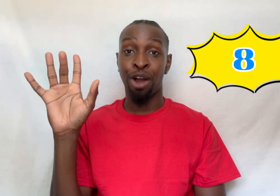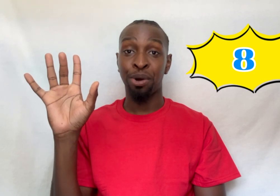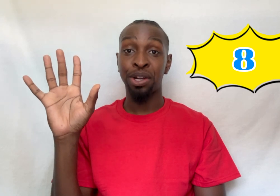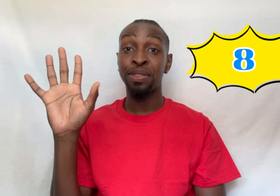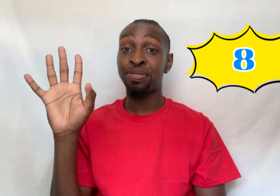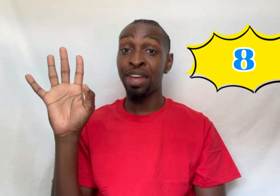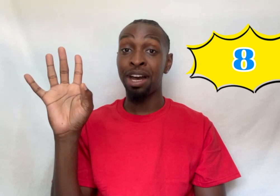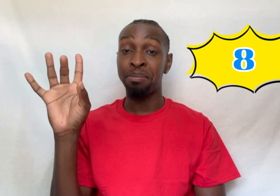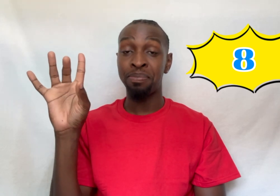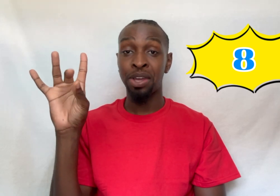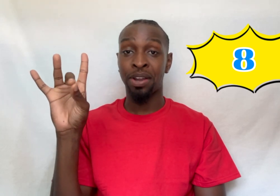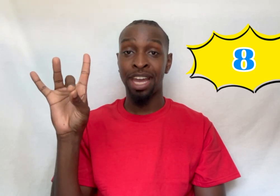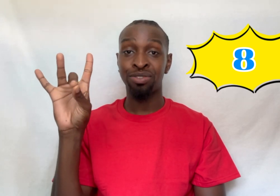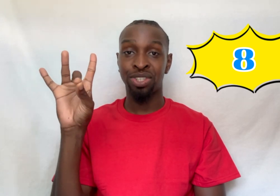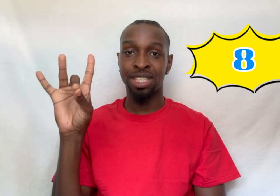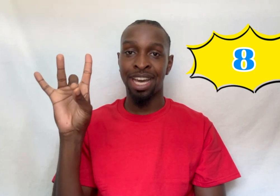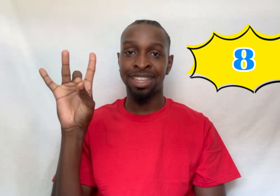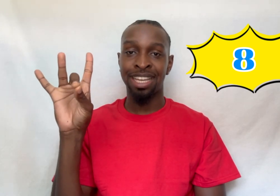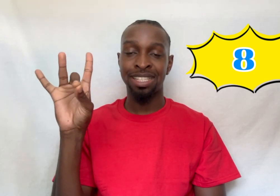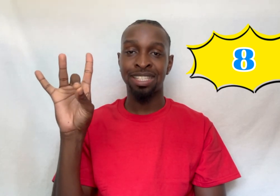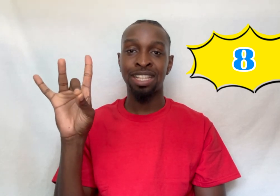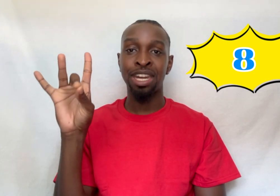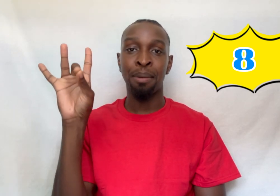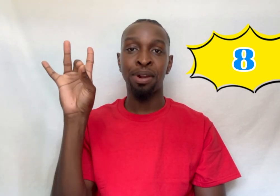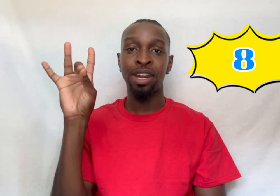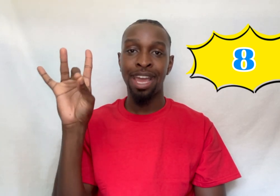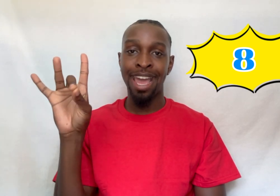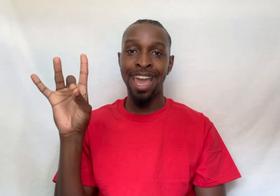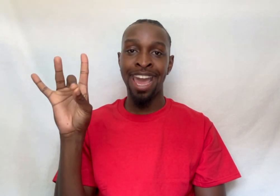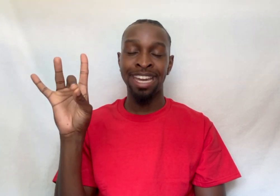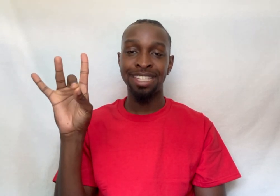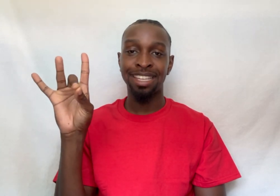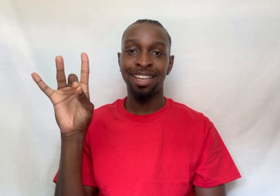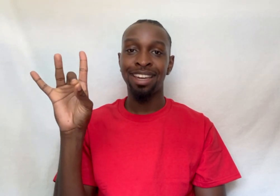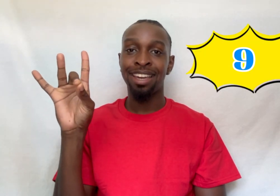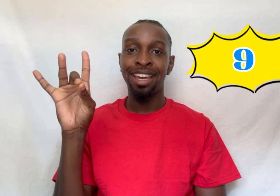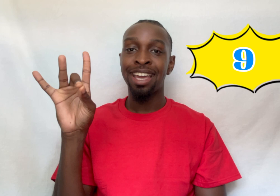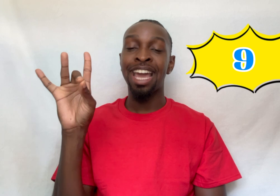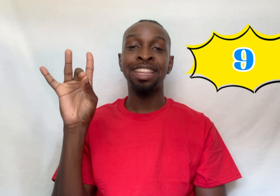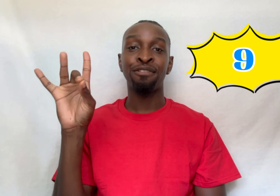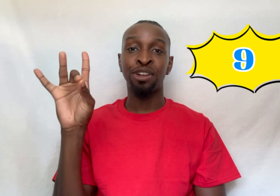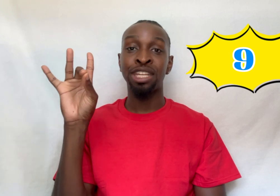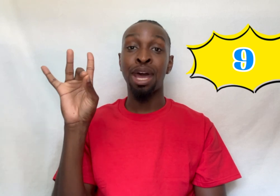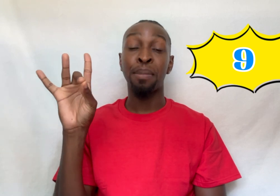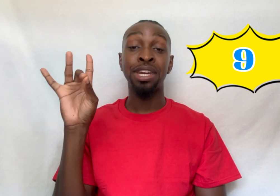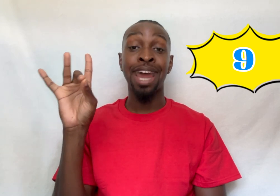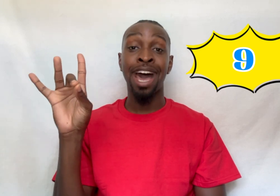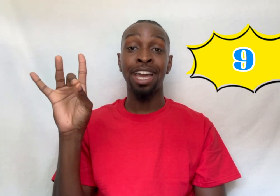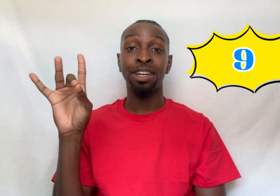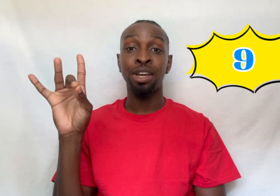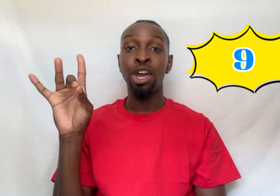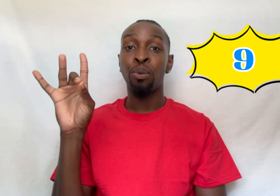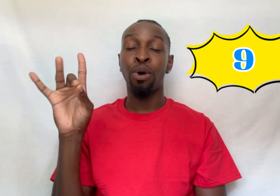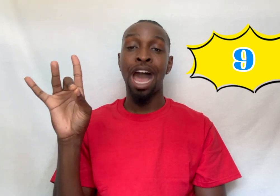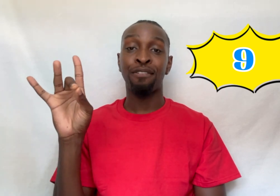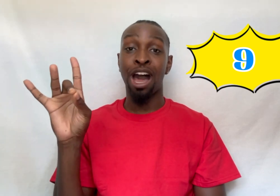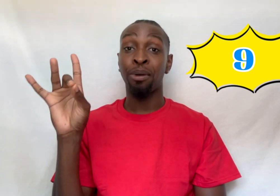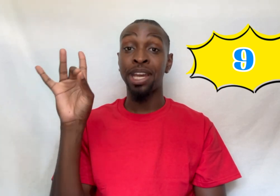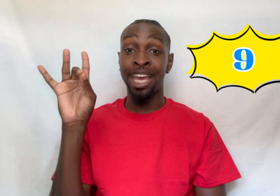our thumb, okay? Just like this. This is the number 8. And then for the number 9, we'll have our